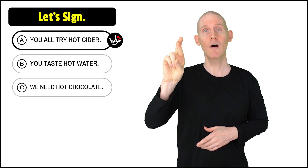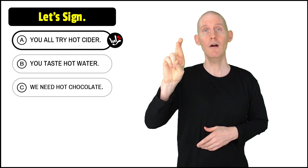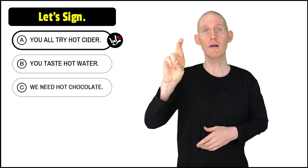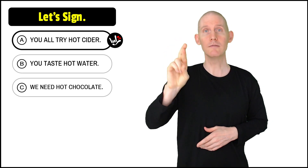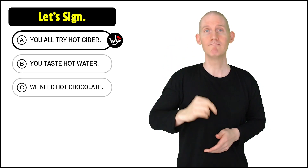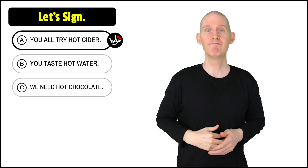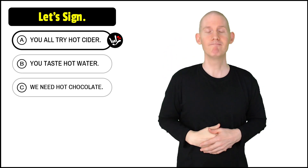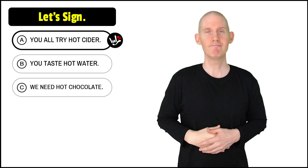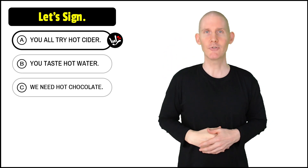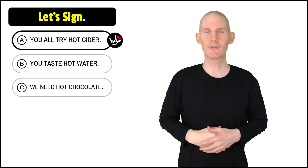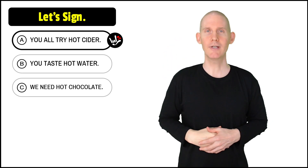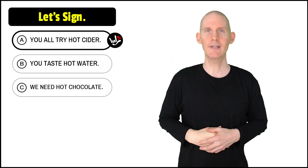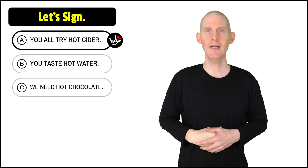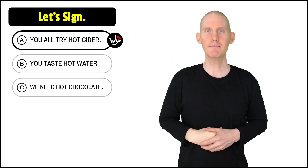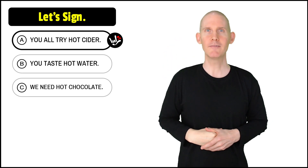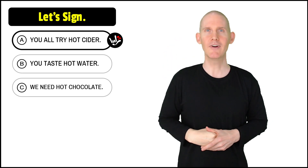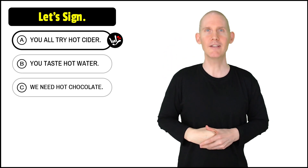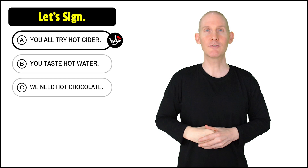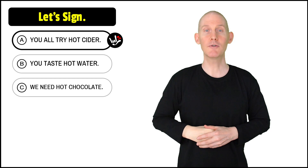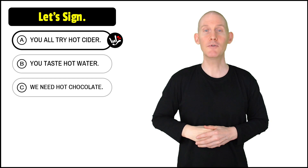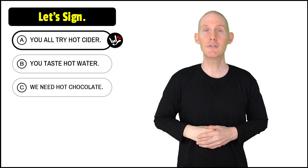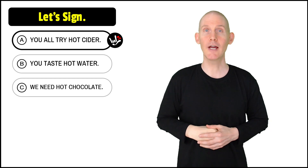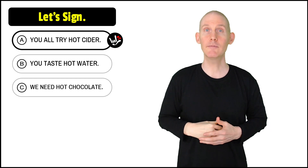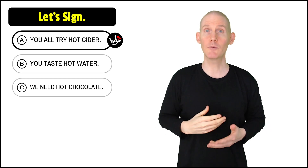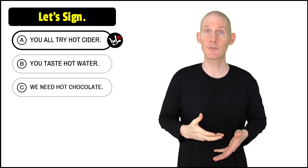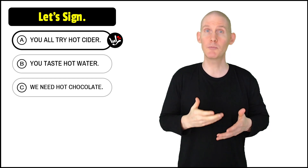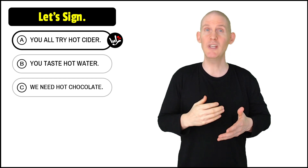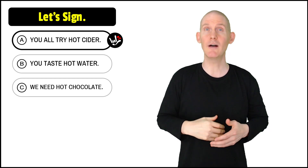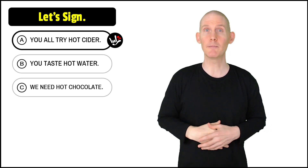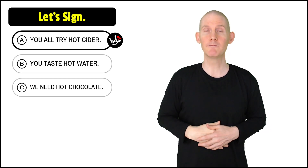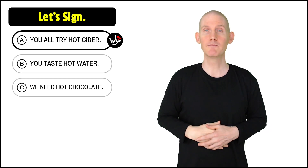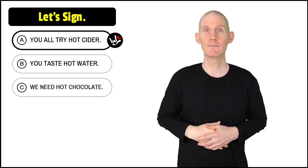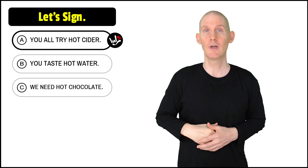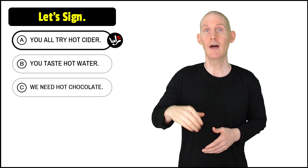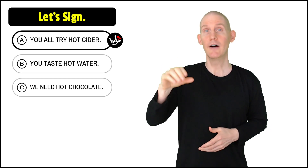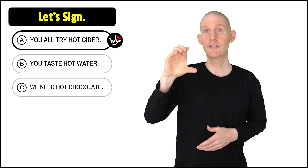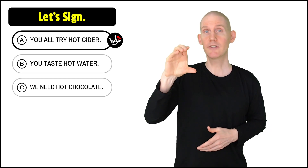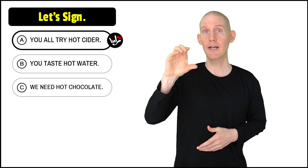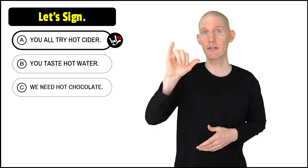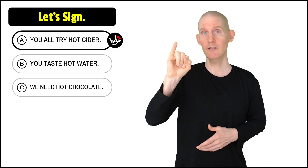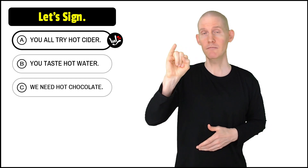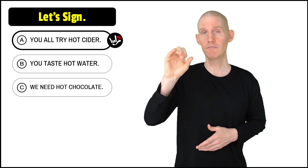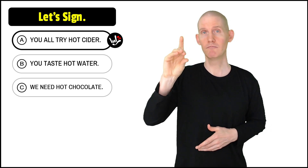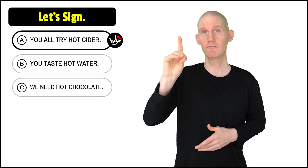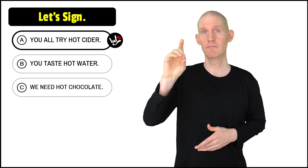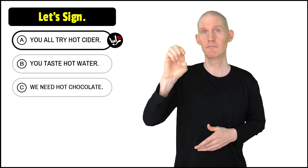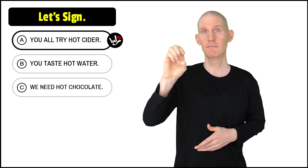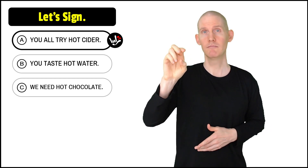C-I-D-E-R. Just like that. All right, let's do it a few times and we'll speed up. Cider.